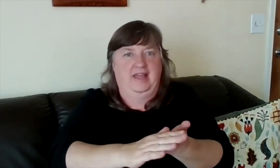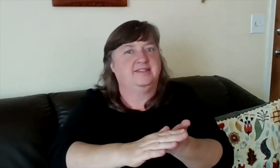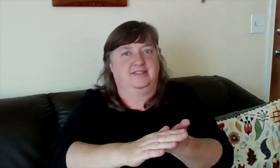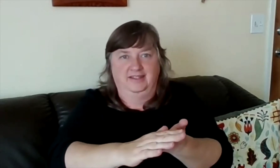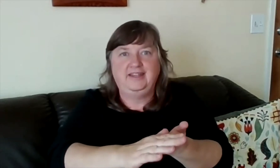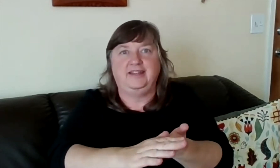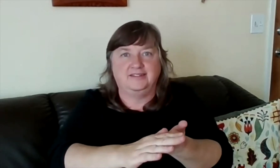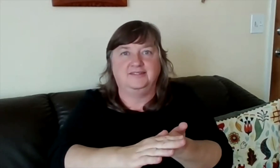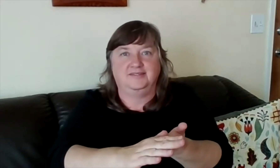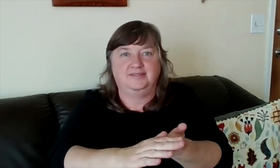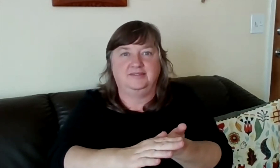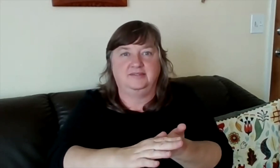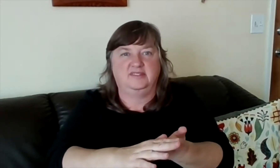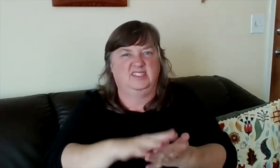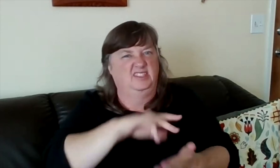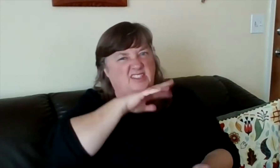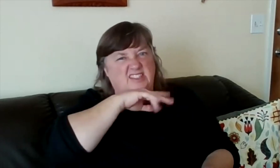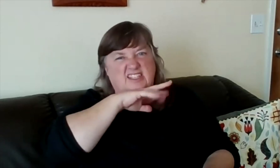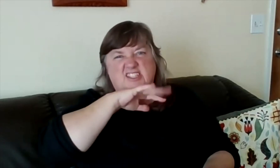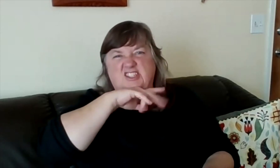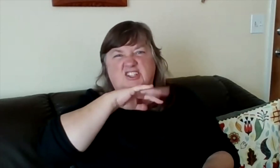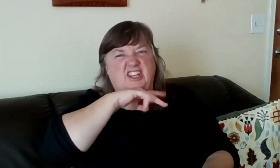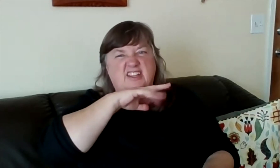That's clean. That's dirty.